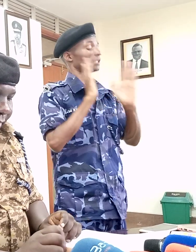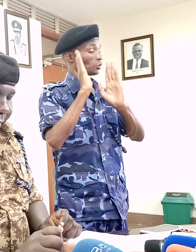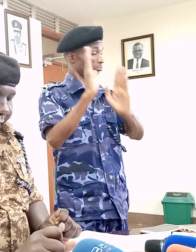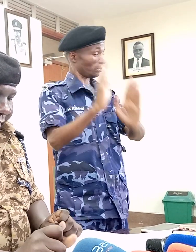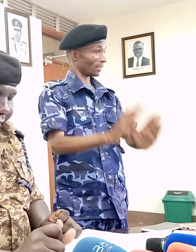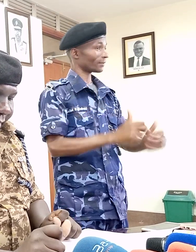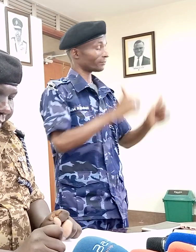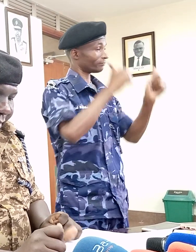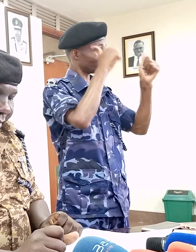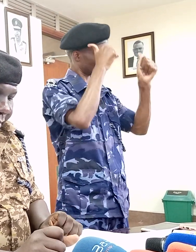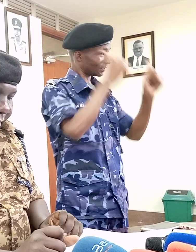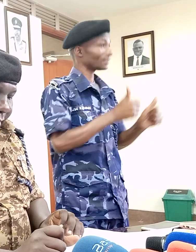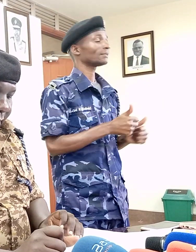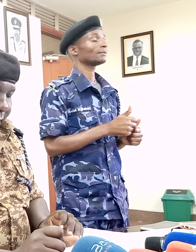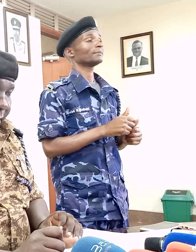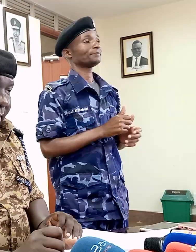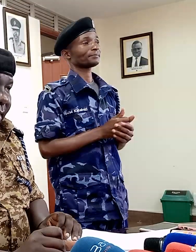and premeditated.